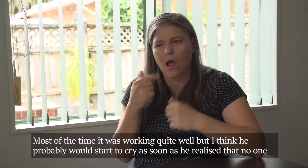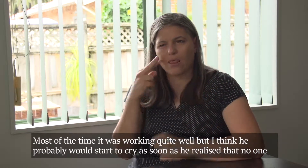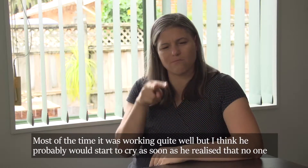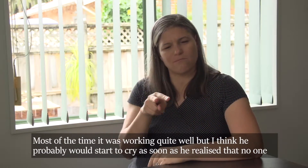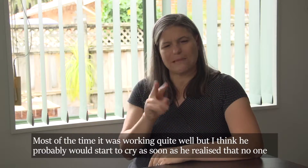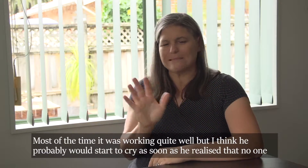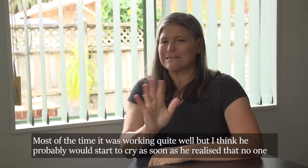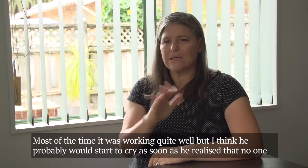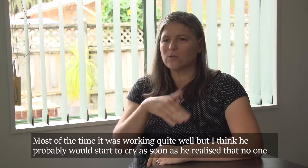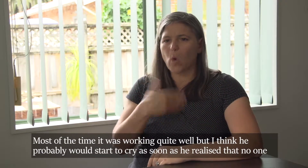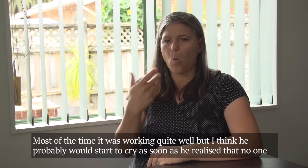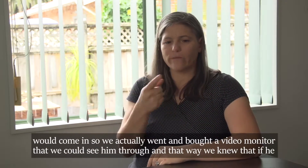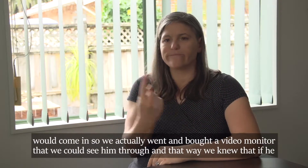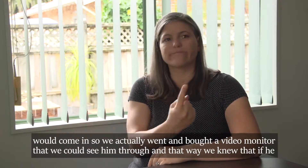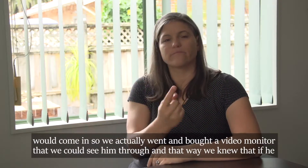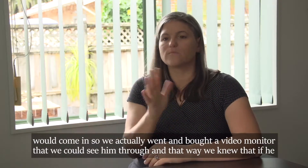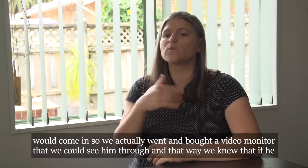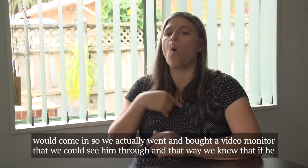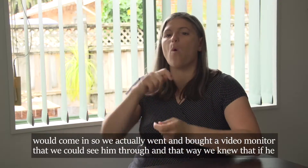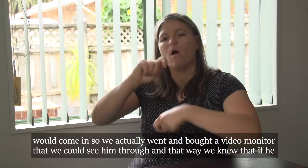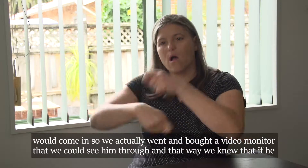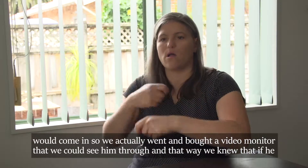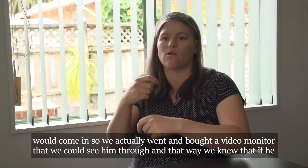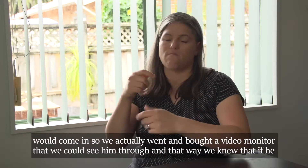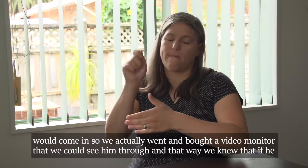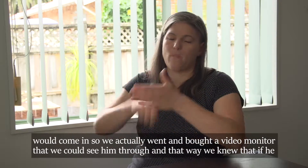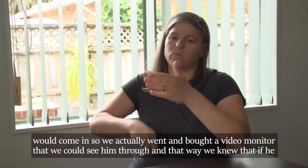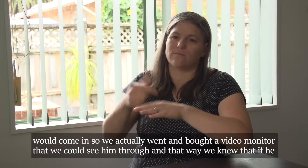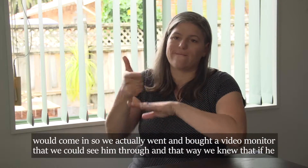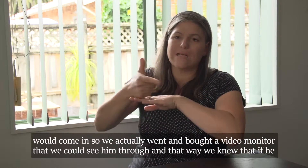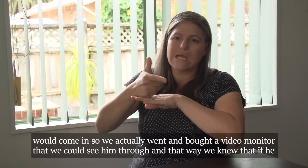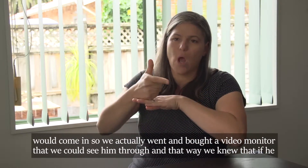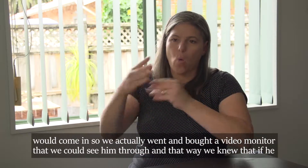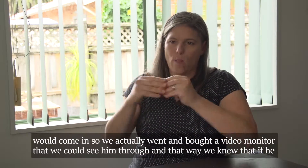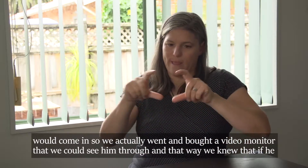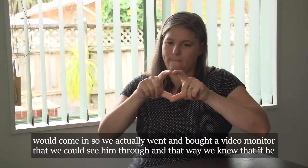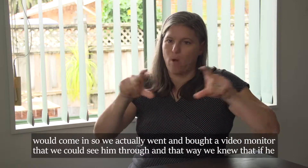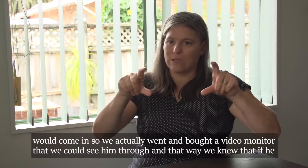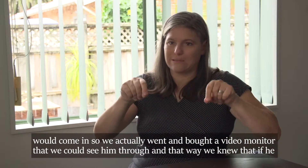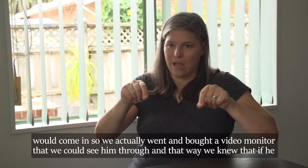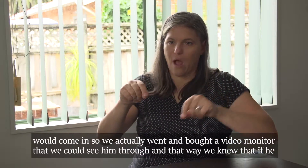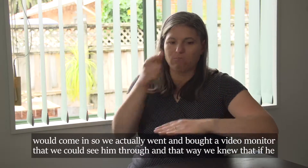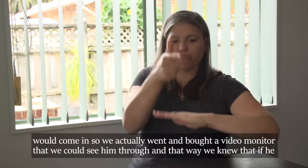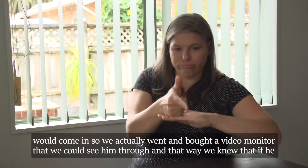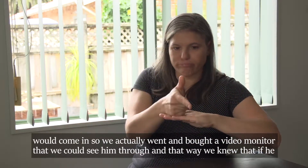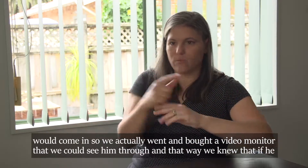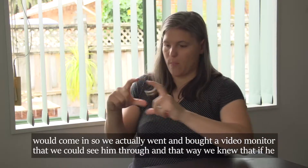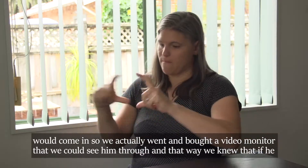as he realised that no one would come in. So we actually went and bought a video monitor that we could see